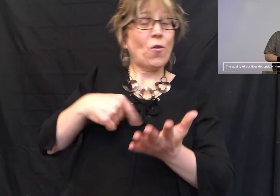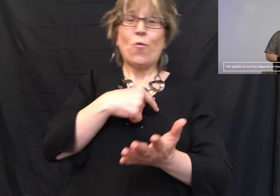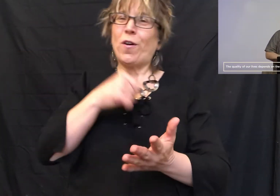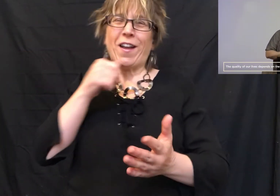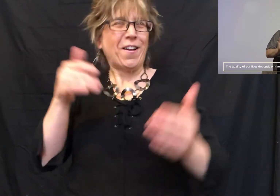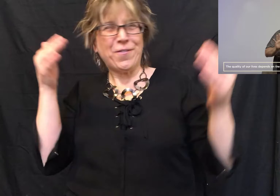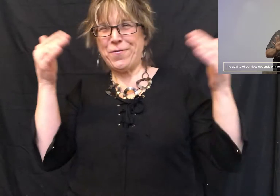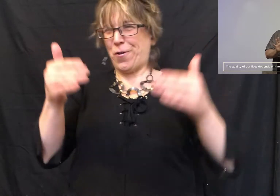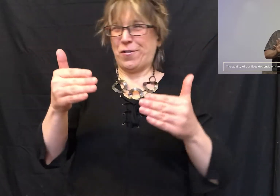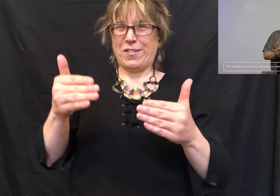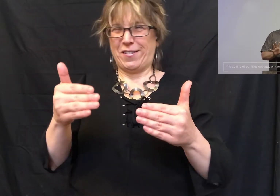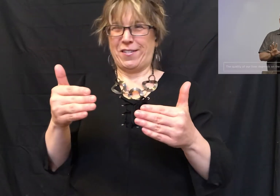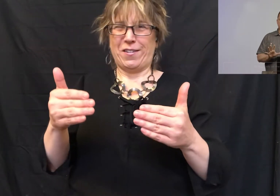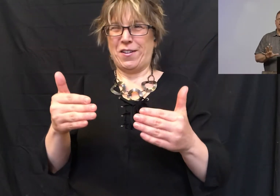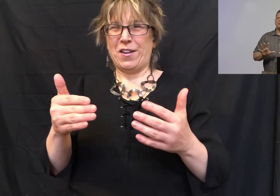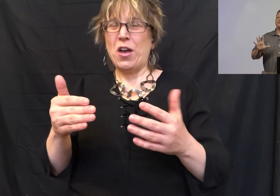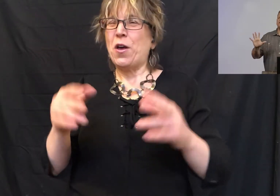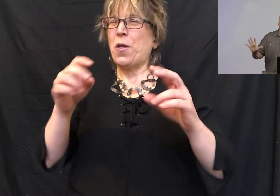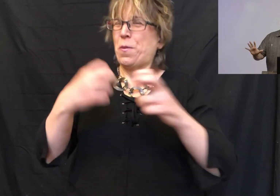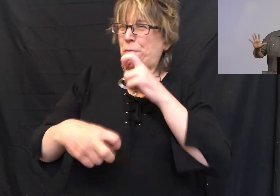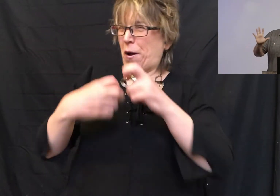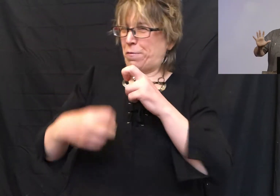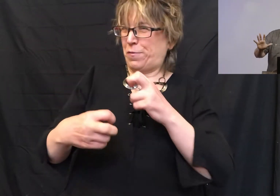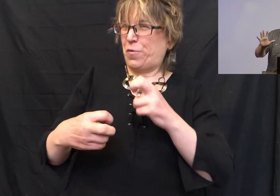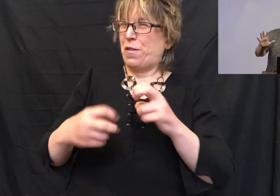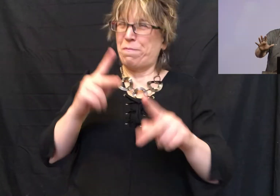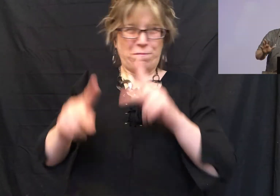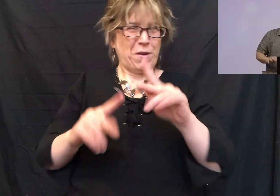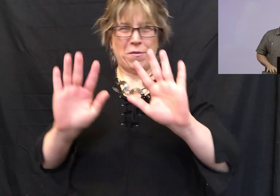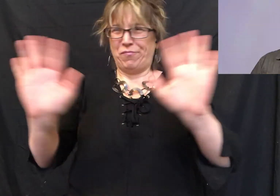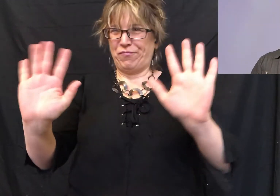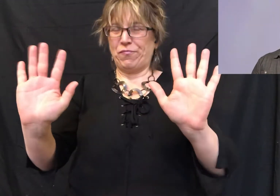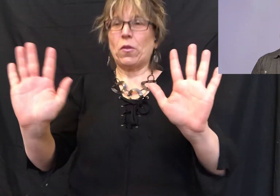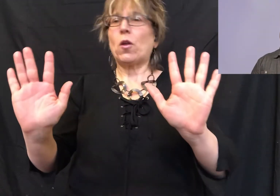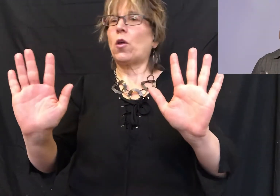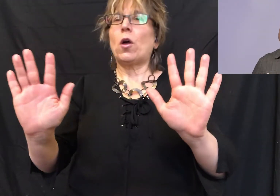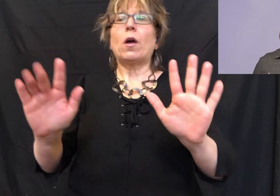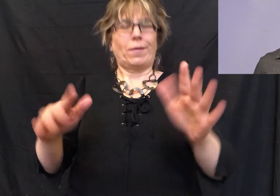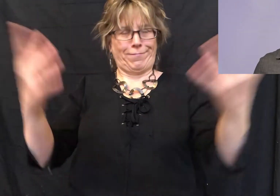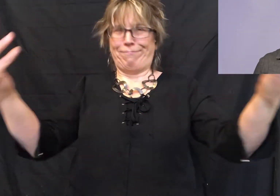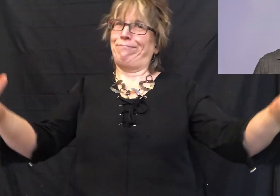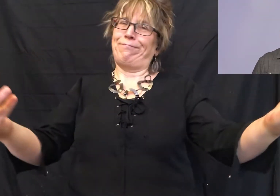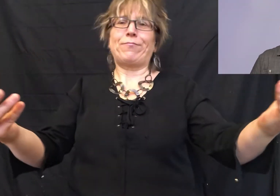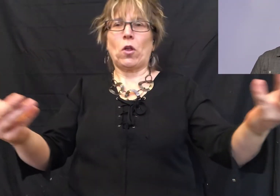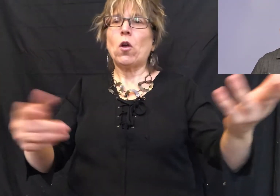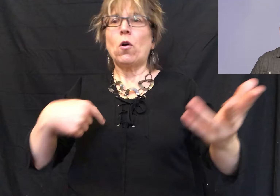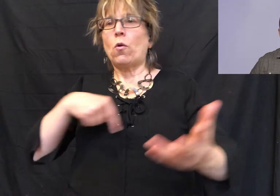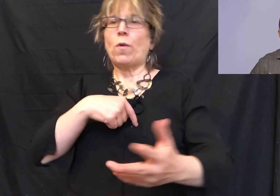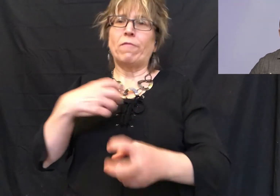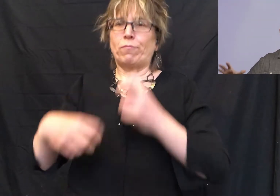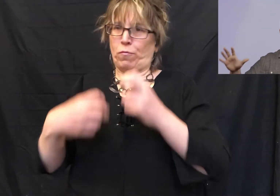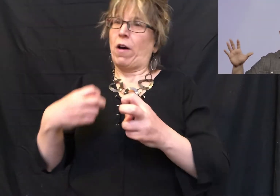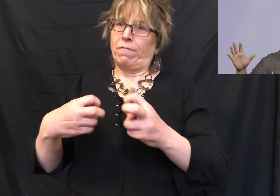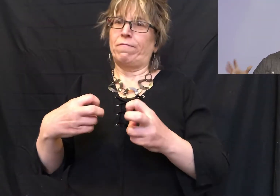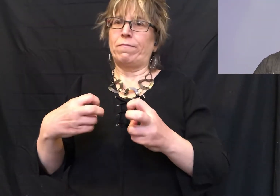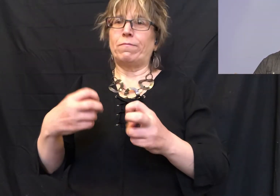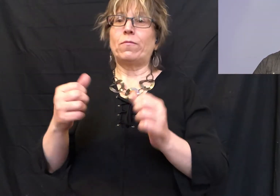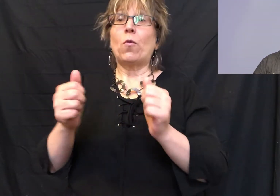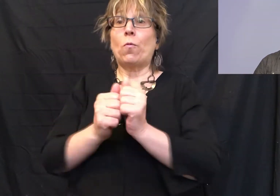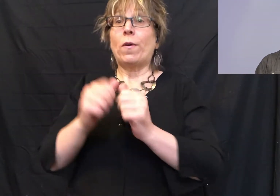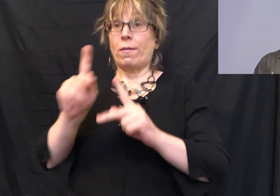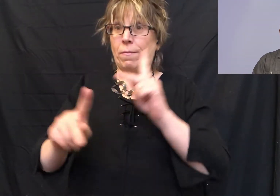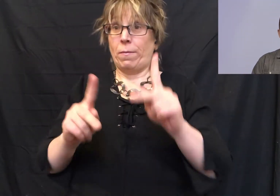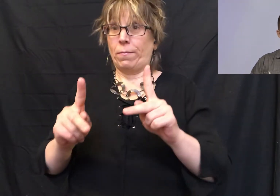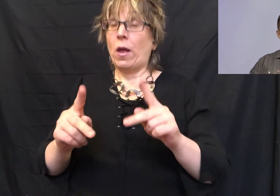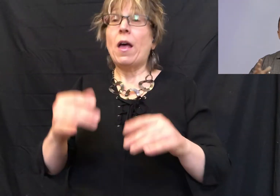series, we're not focusing on dealing with the issues that we have with people. Let's just be real. We have issues with people,